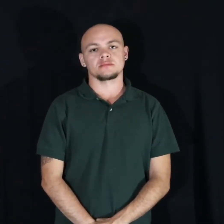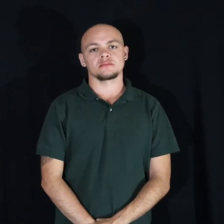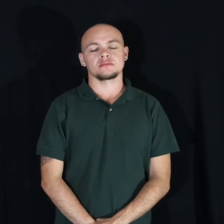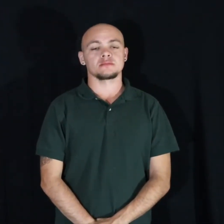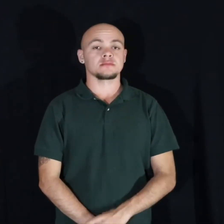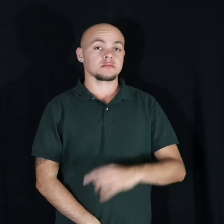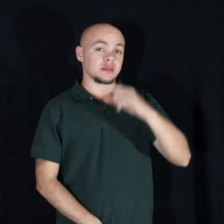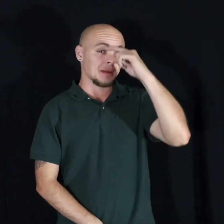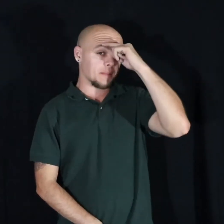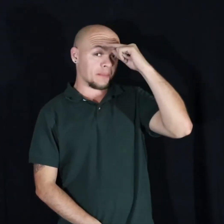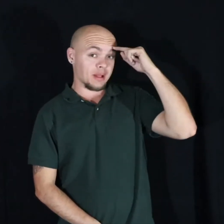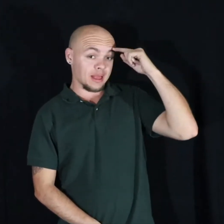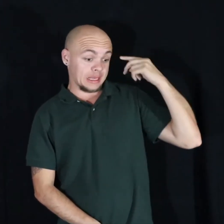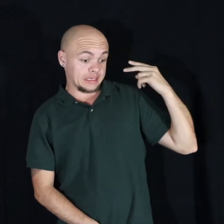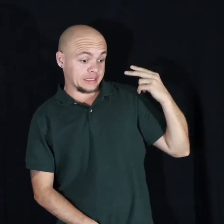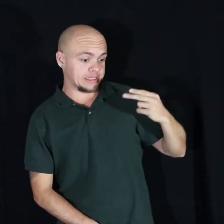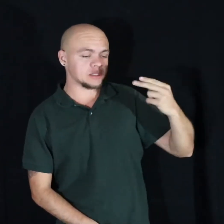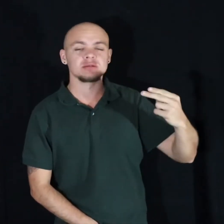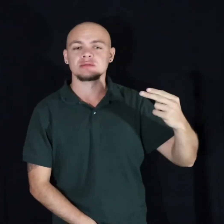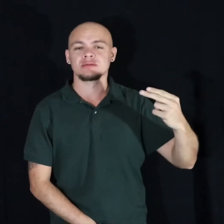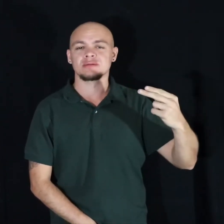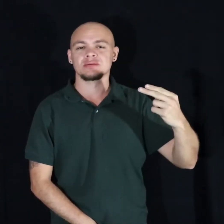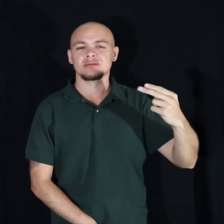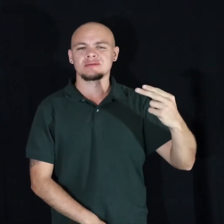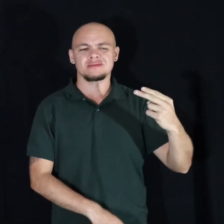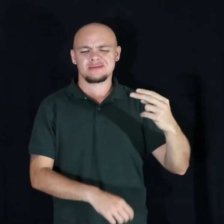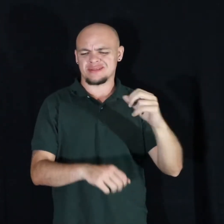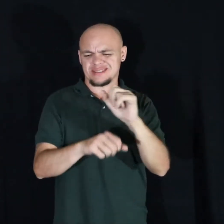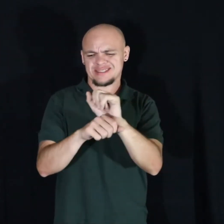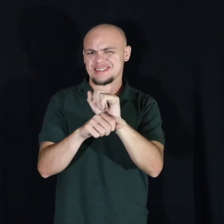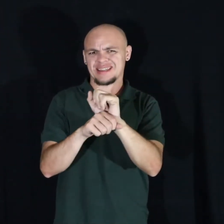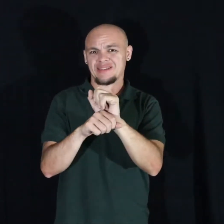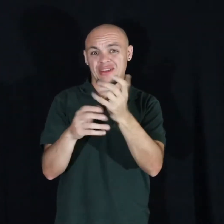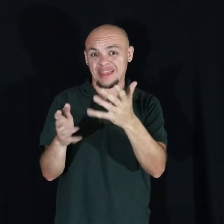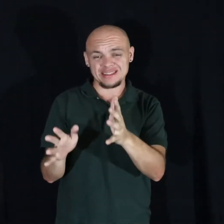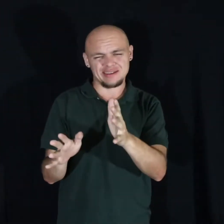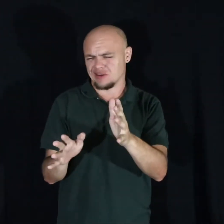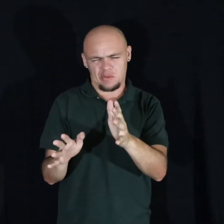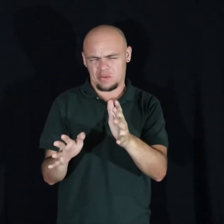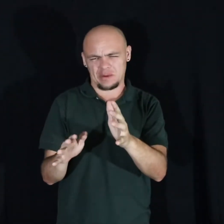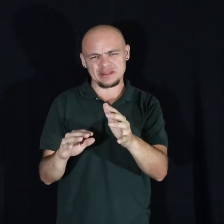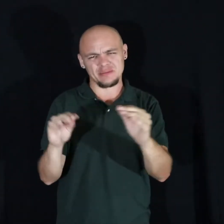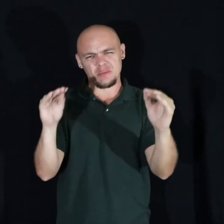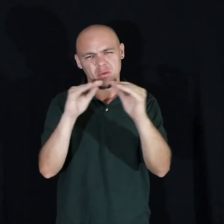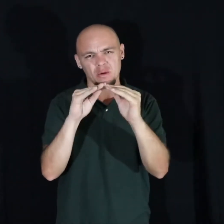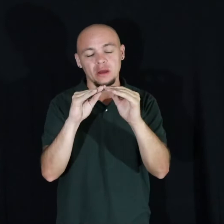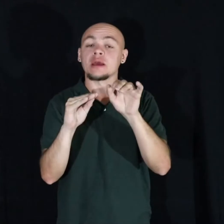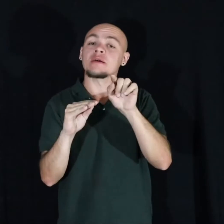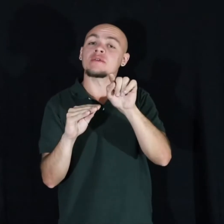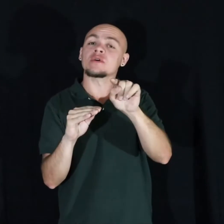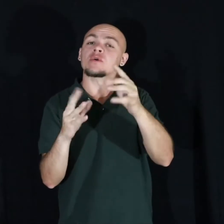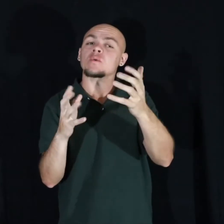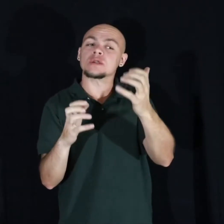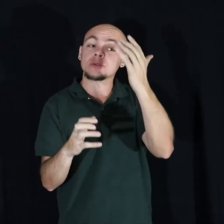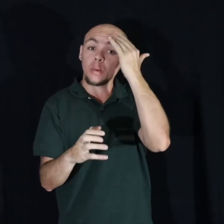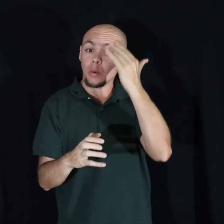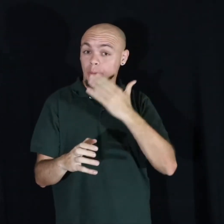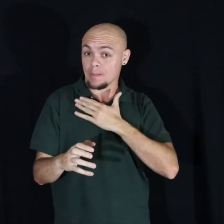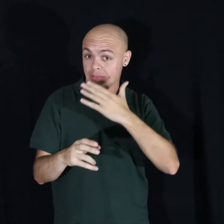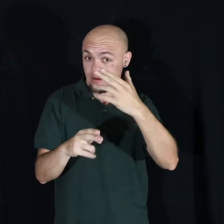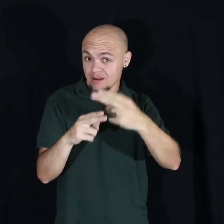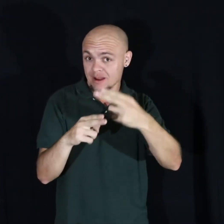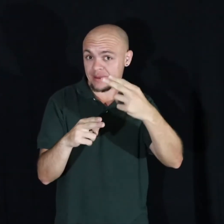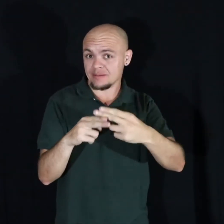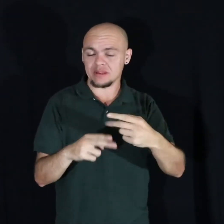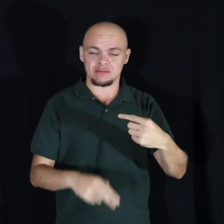Black history is more than just slavery. For those of you who aspire to know my name,